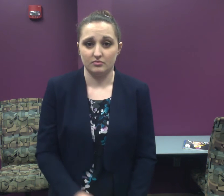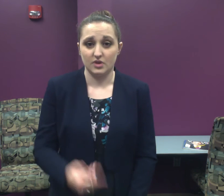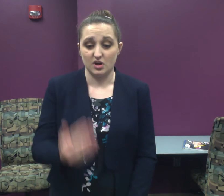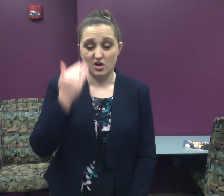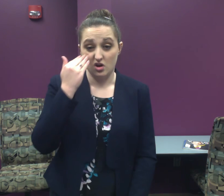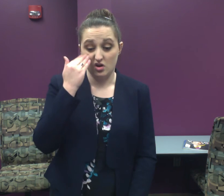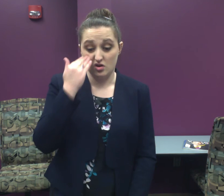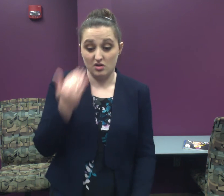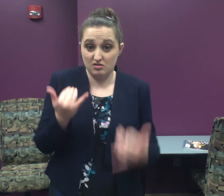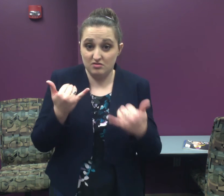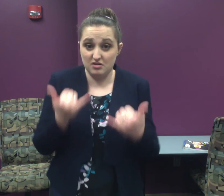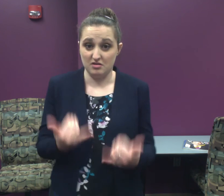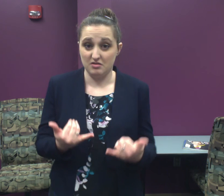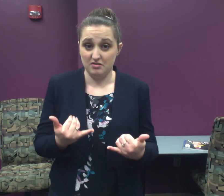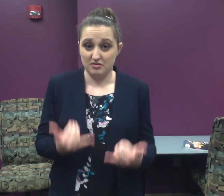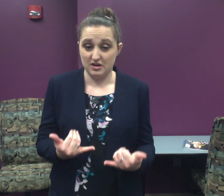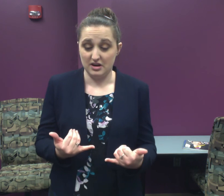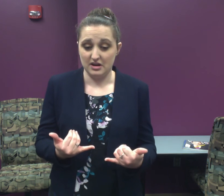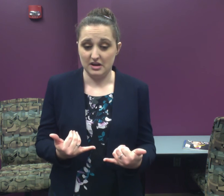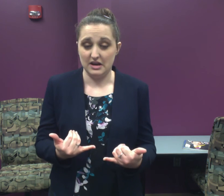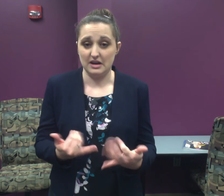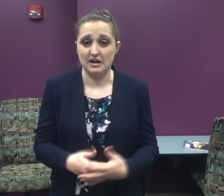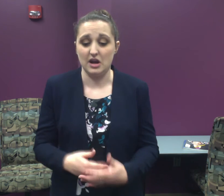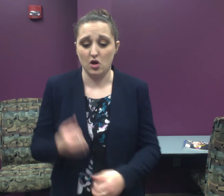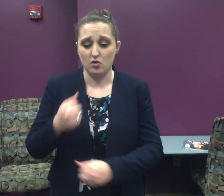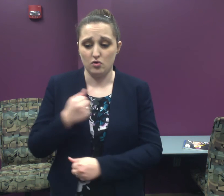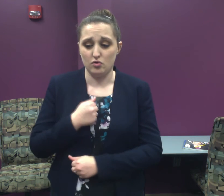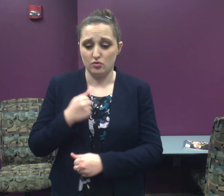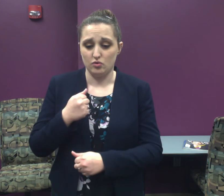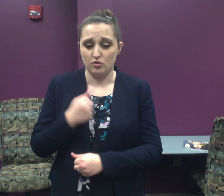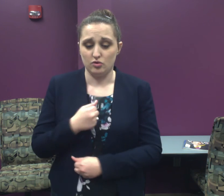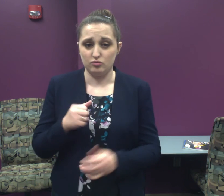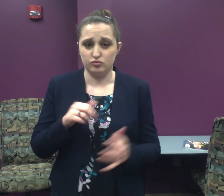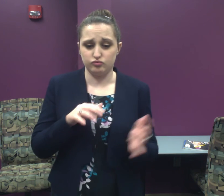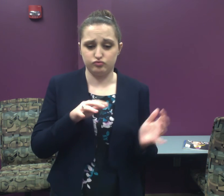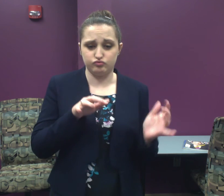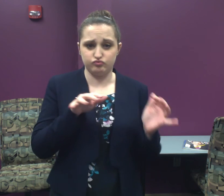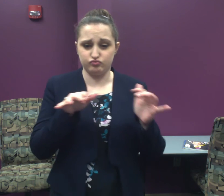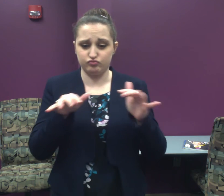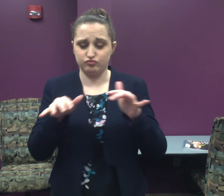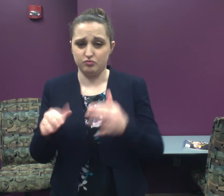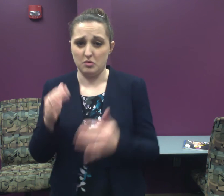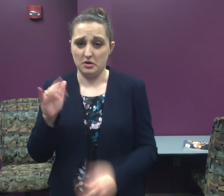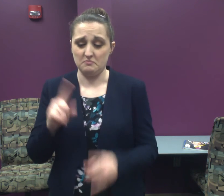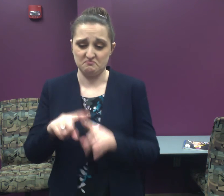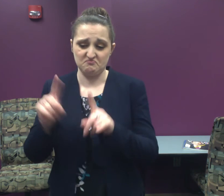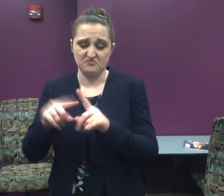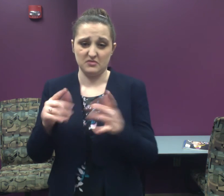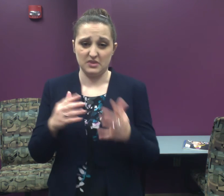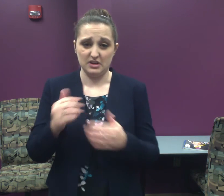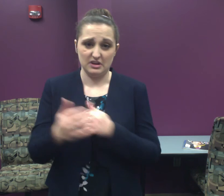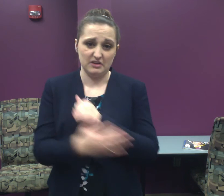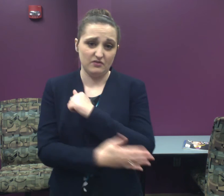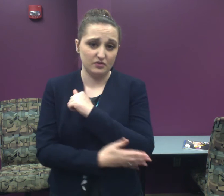Well, no, it's not. Unfortunately, it's a part of European history that you can find over and over again. And you can look at different racial structures in